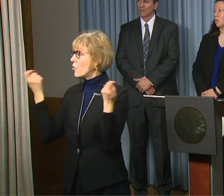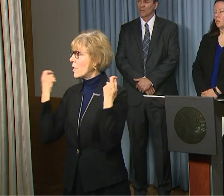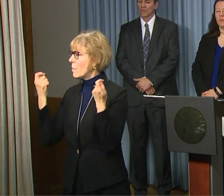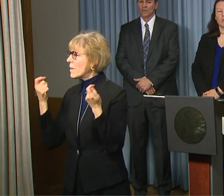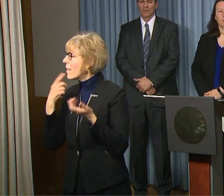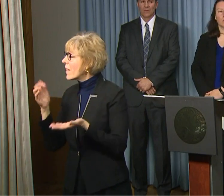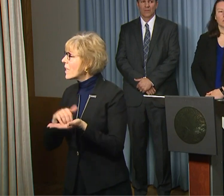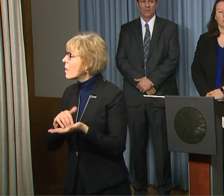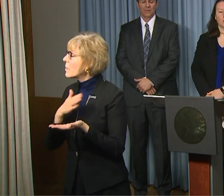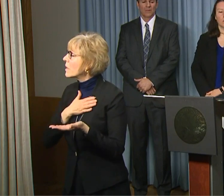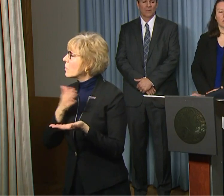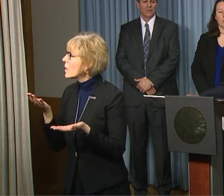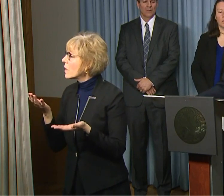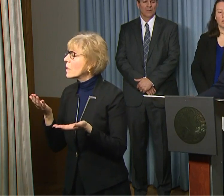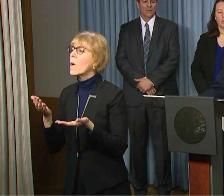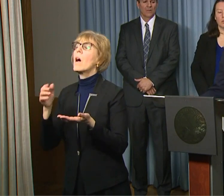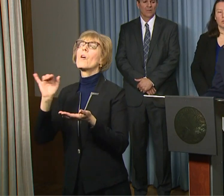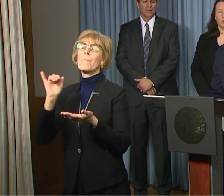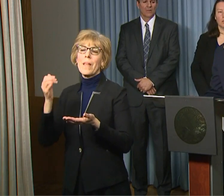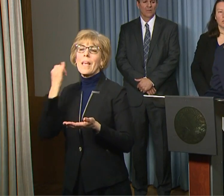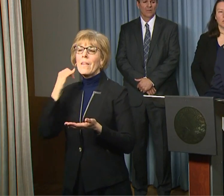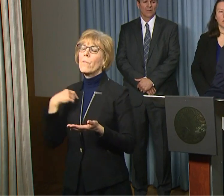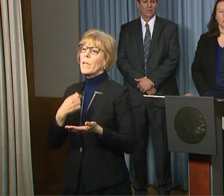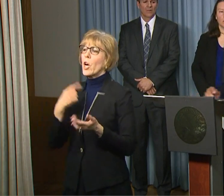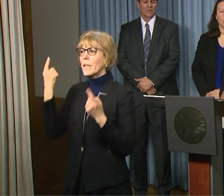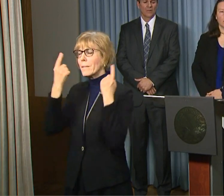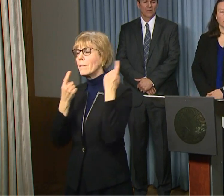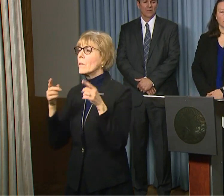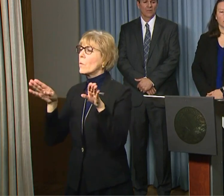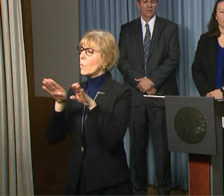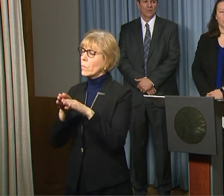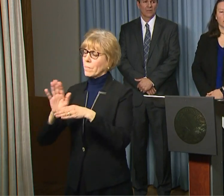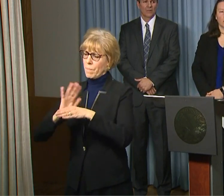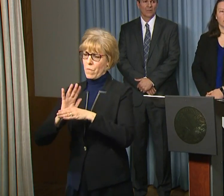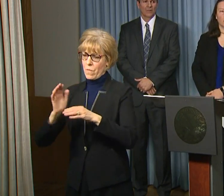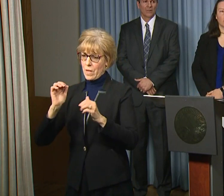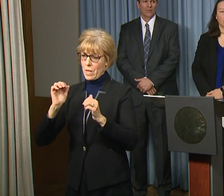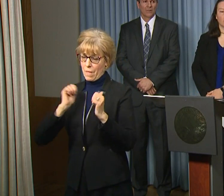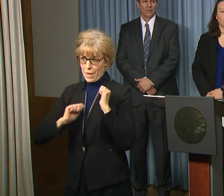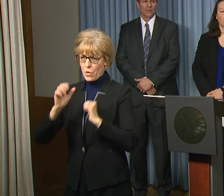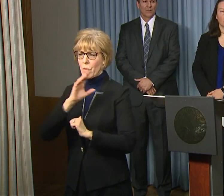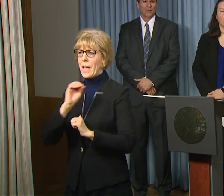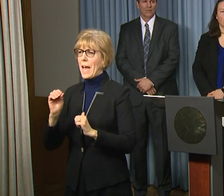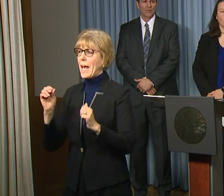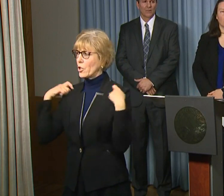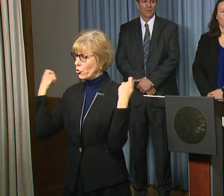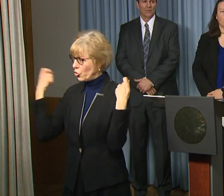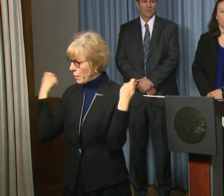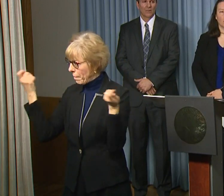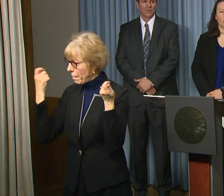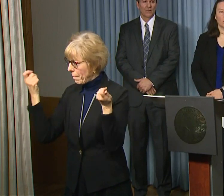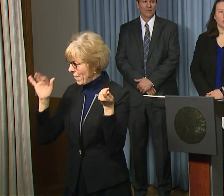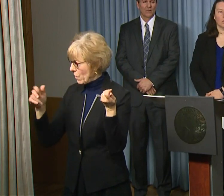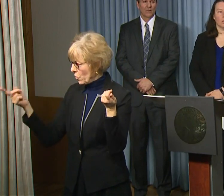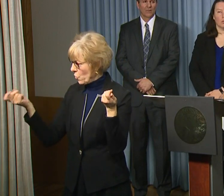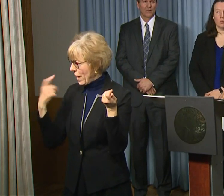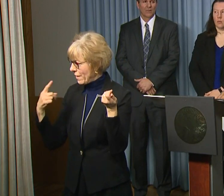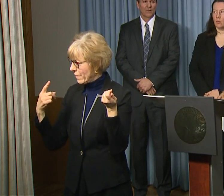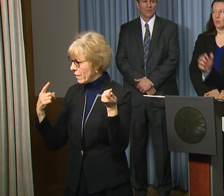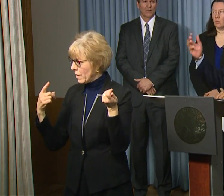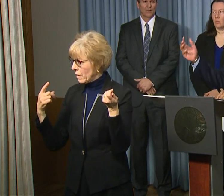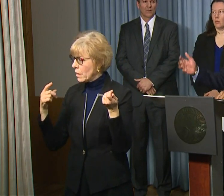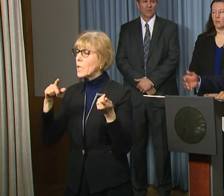Yeah, the question is whether or not we are considering closing movie theaters and gymnasiums, I think is what you've asked the